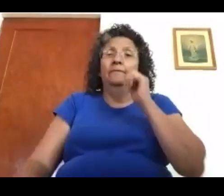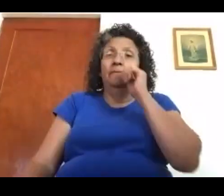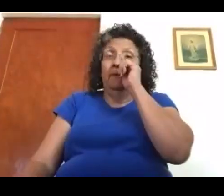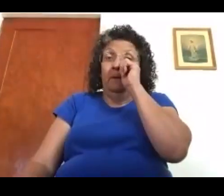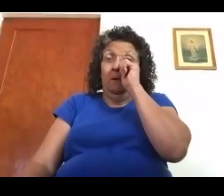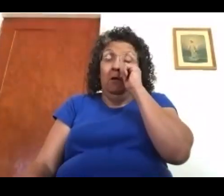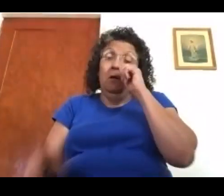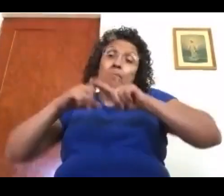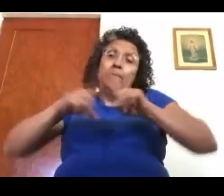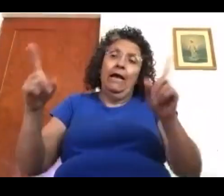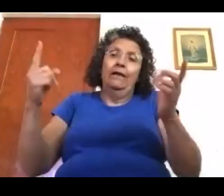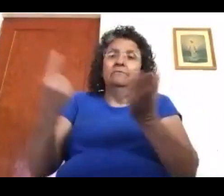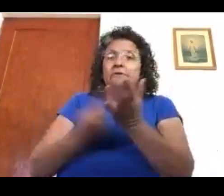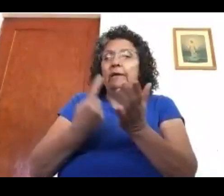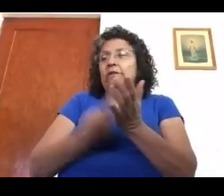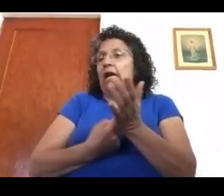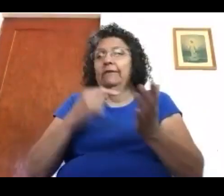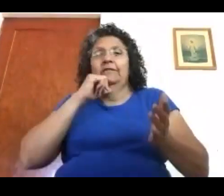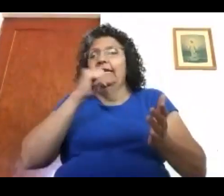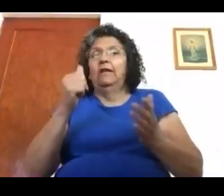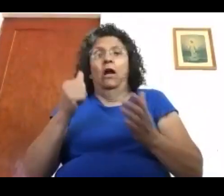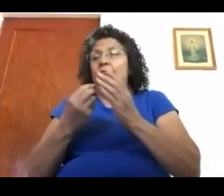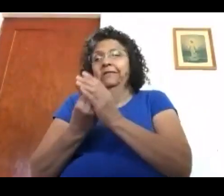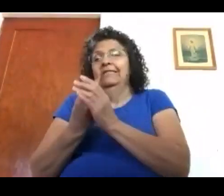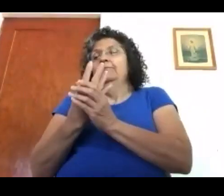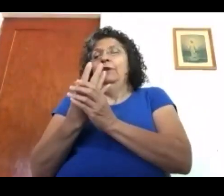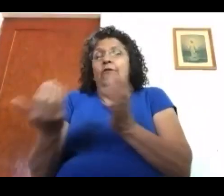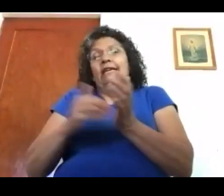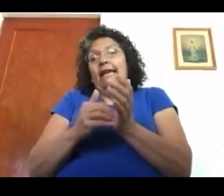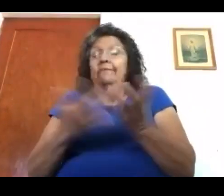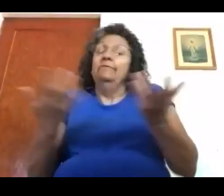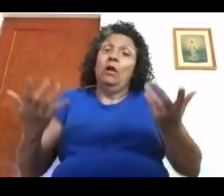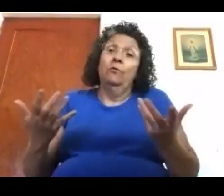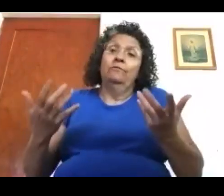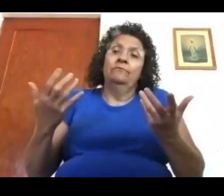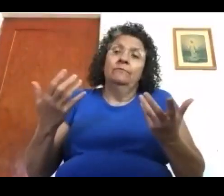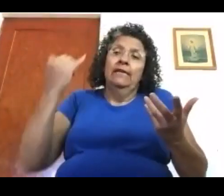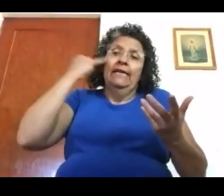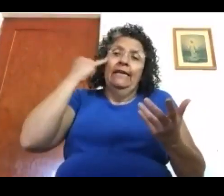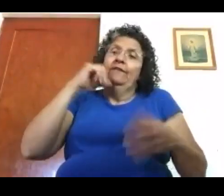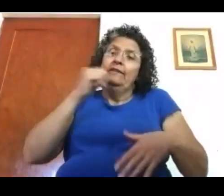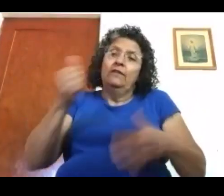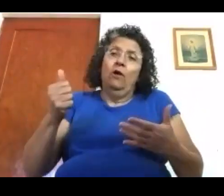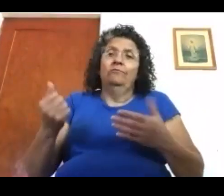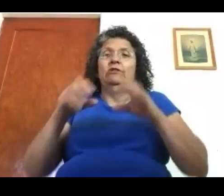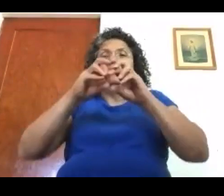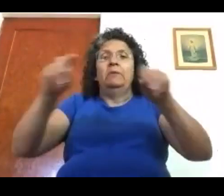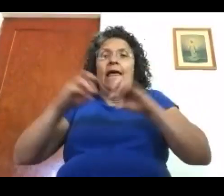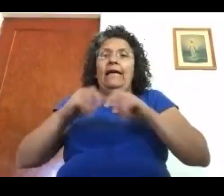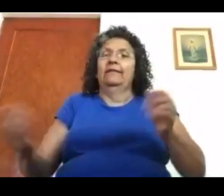just plant them again. Just try again. But it's fun to guess and then see if your guess is right.